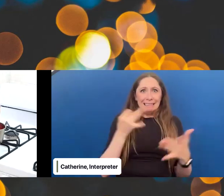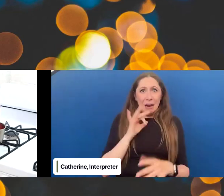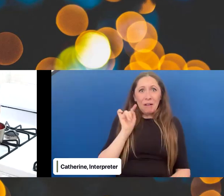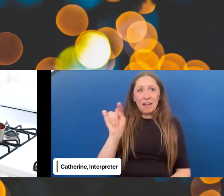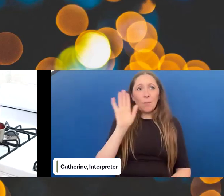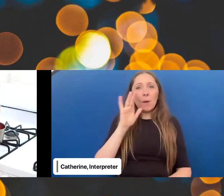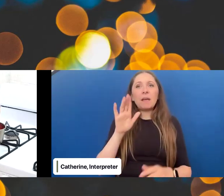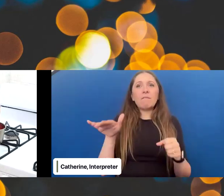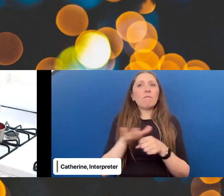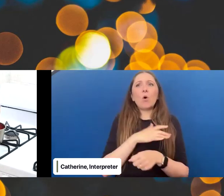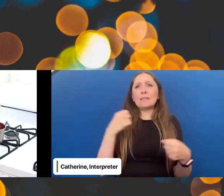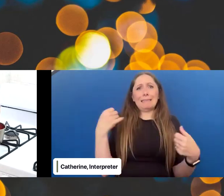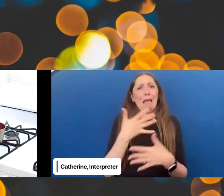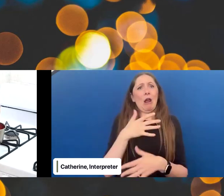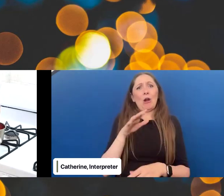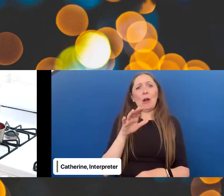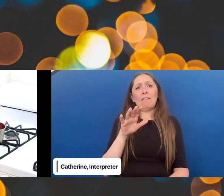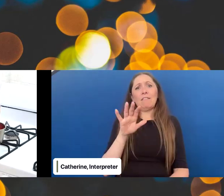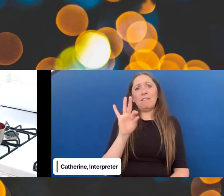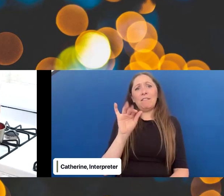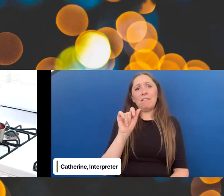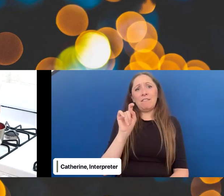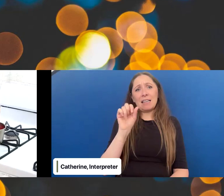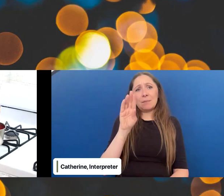we'd be scared of Michael Fassbender as Calico Jack.